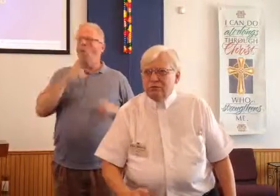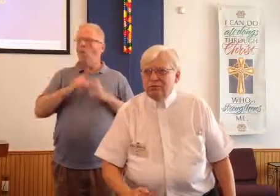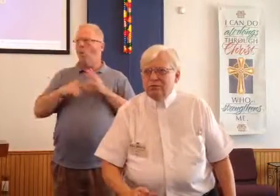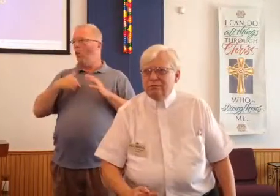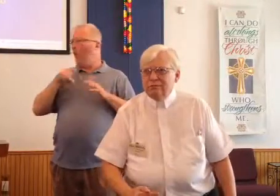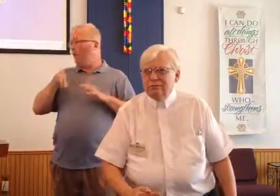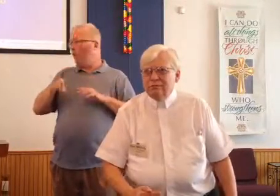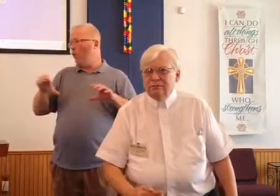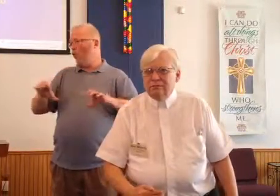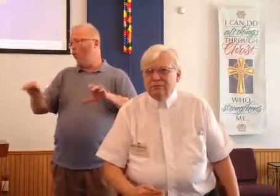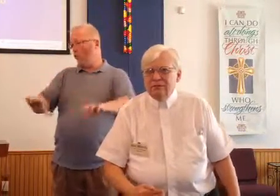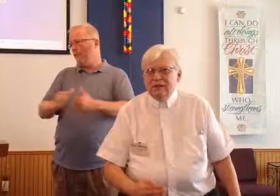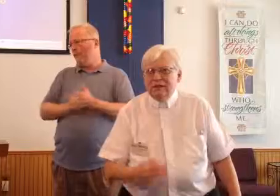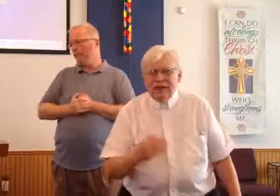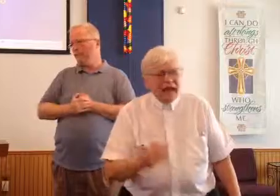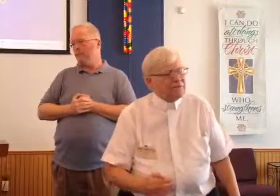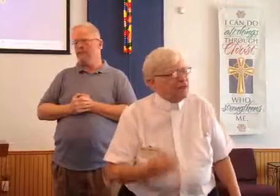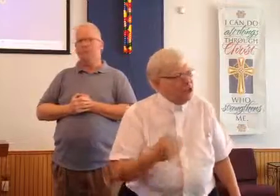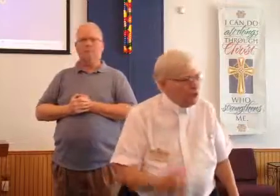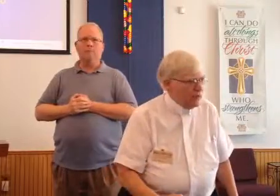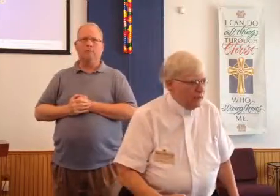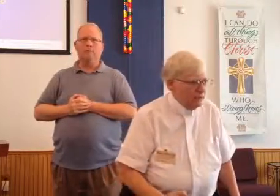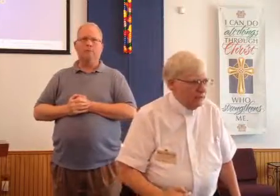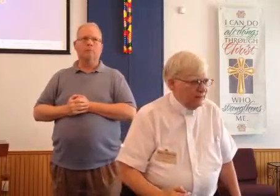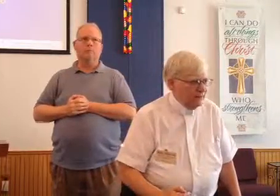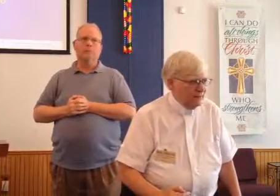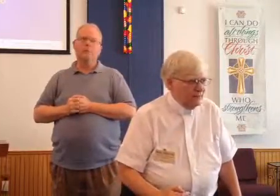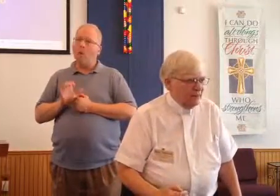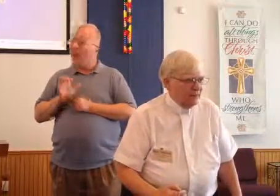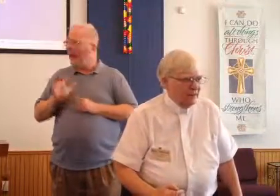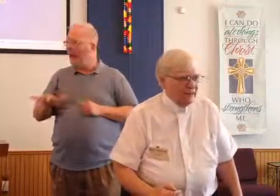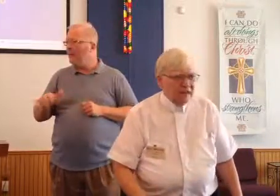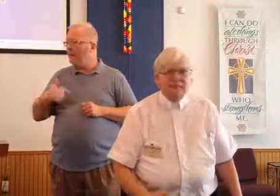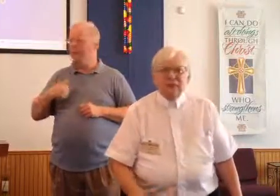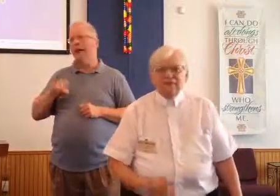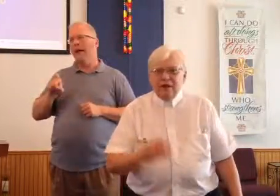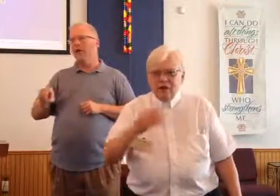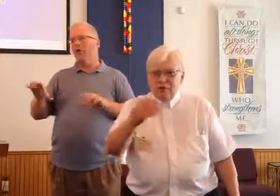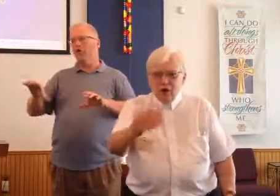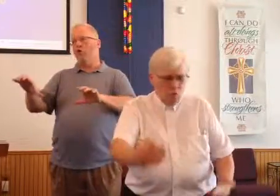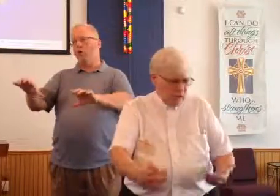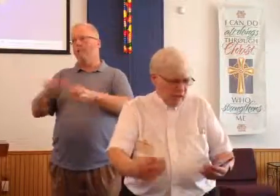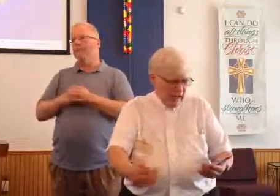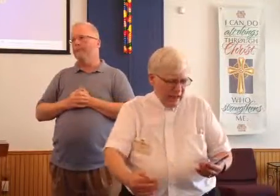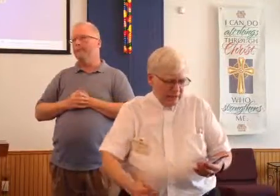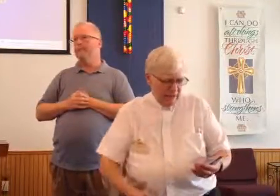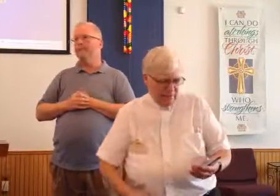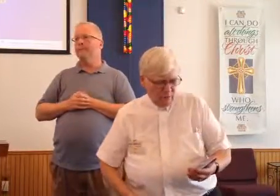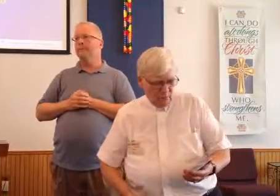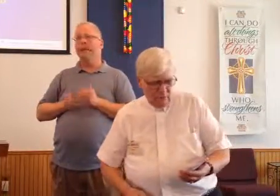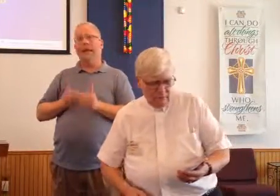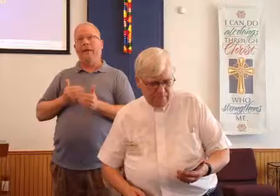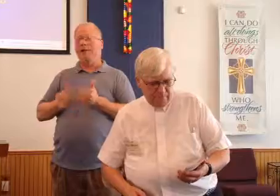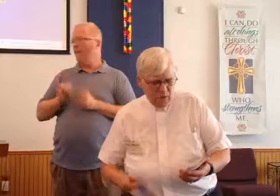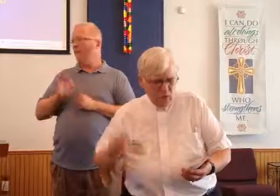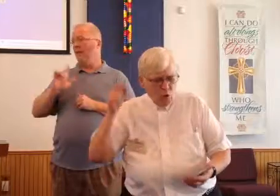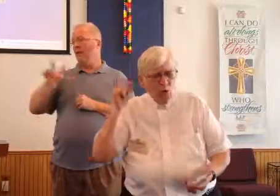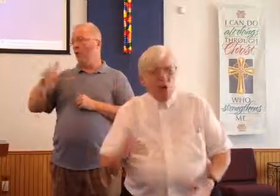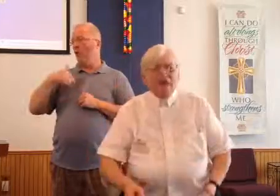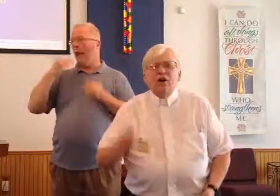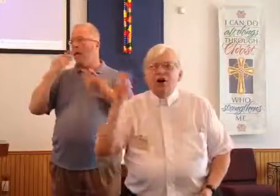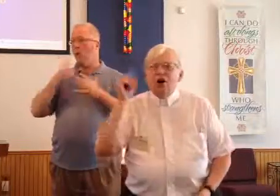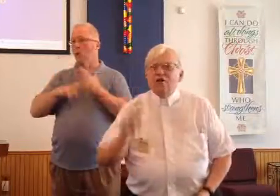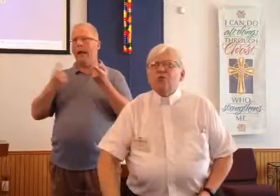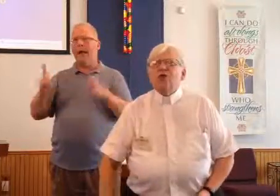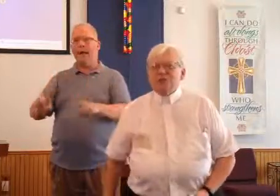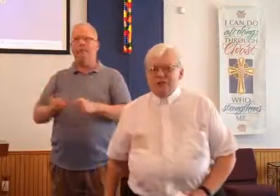do. And I have to do it, even if I don't know what's going to happen afterwards.